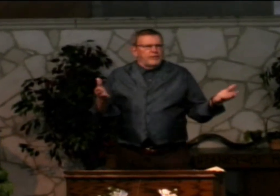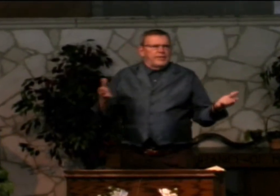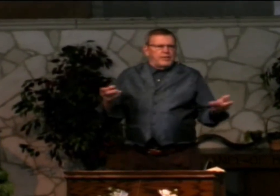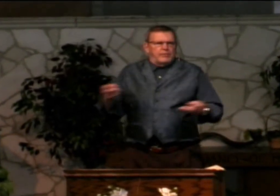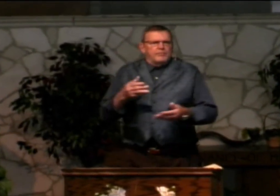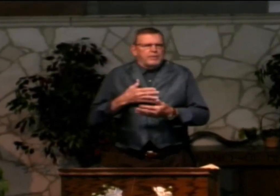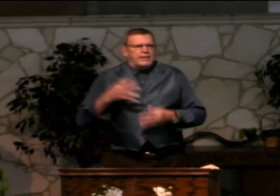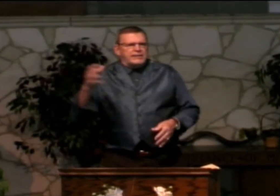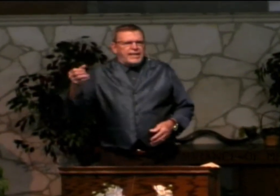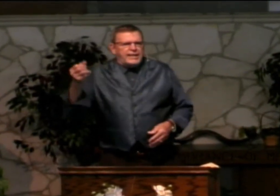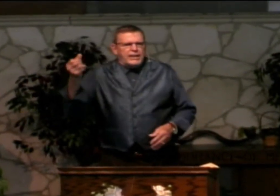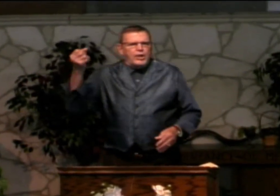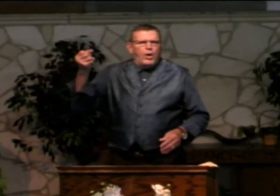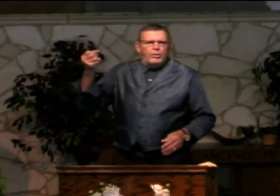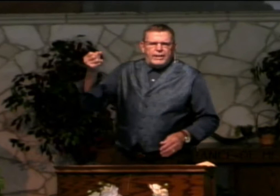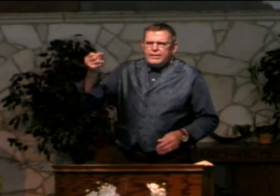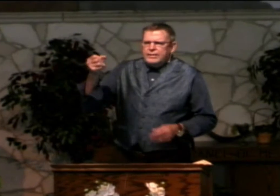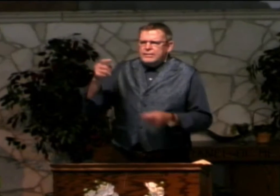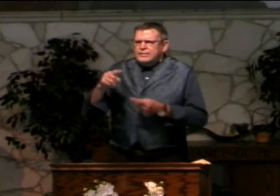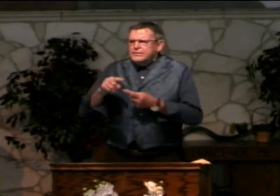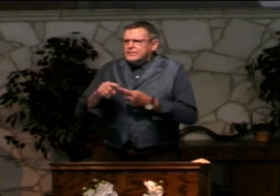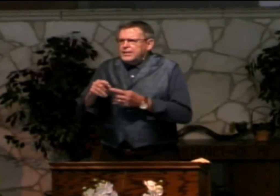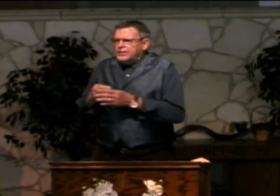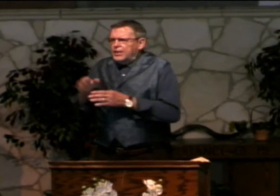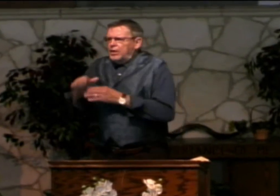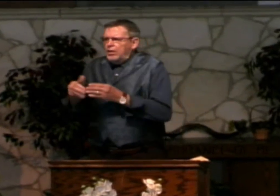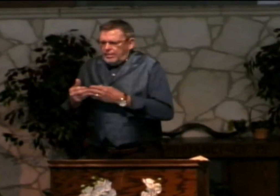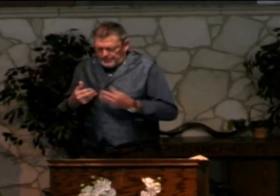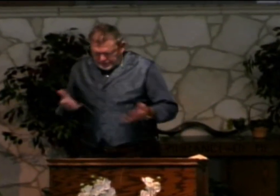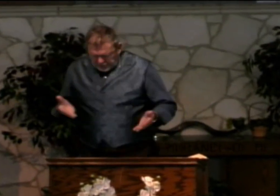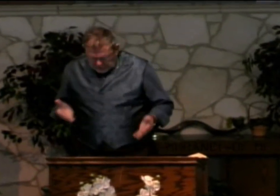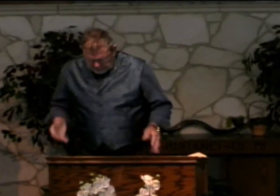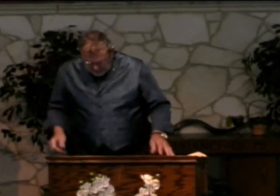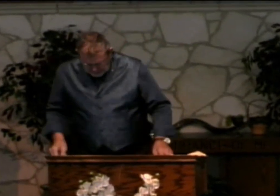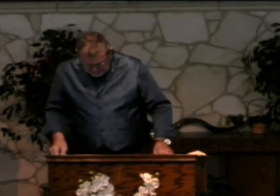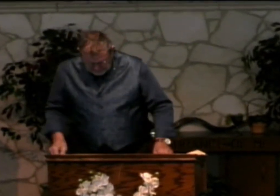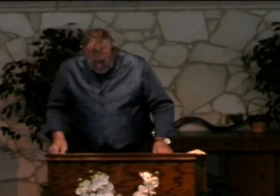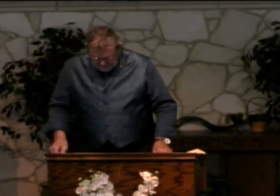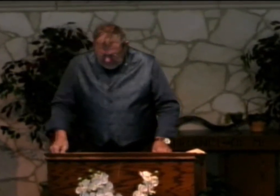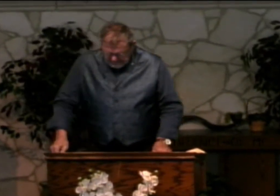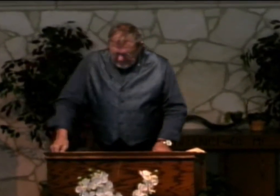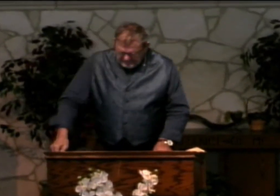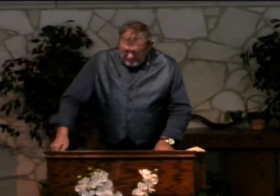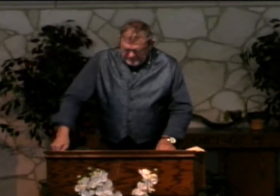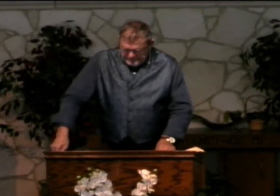They're serving you. Please take it and hold it until all have been served.